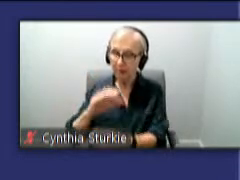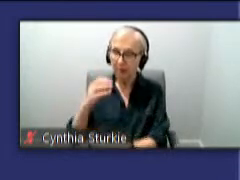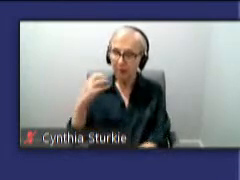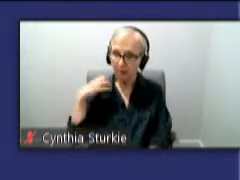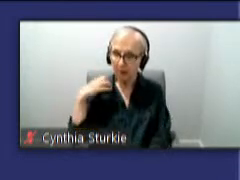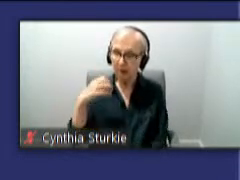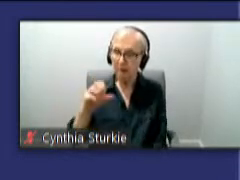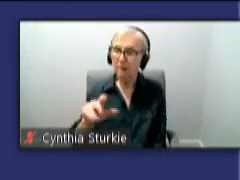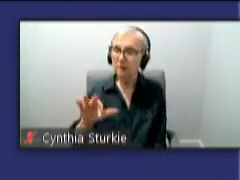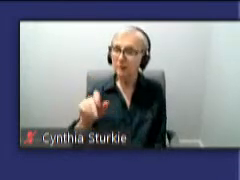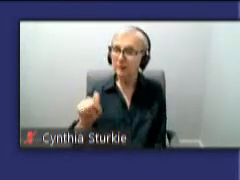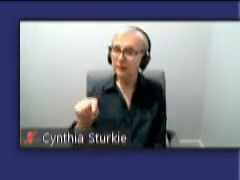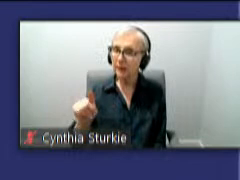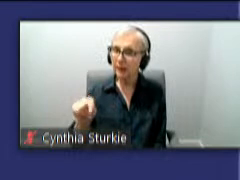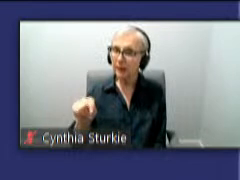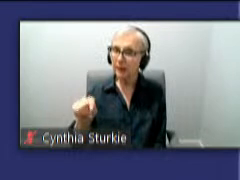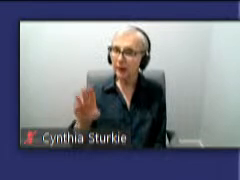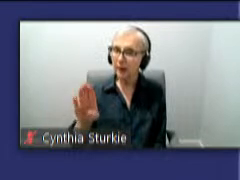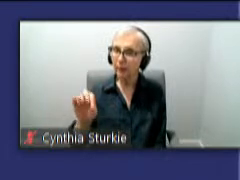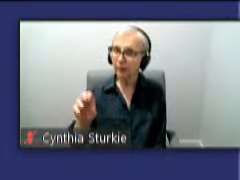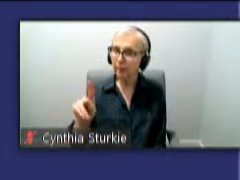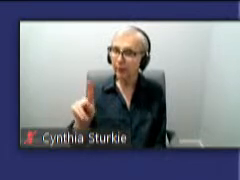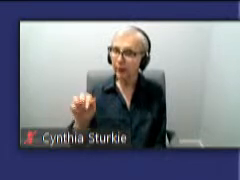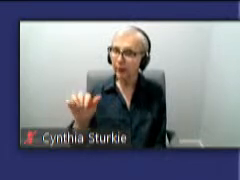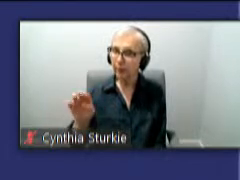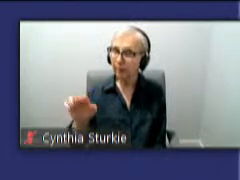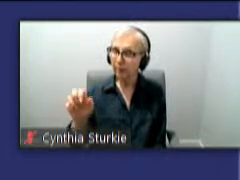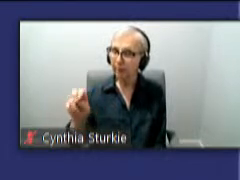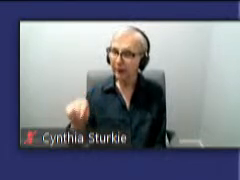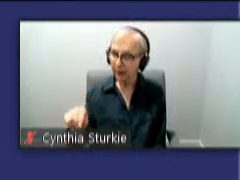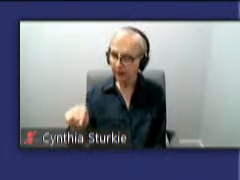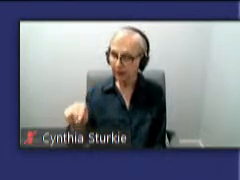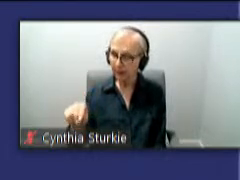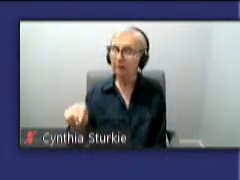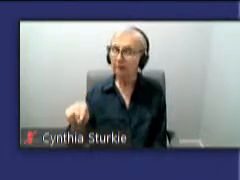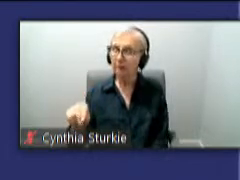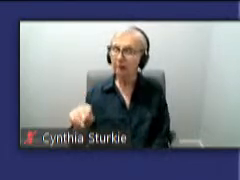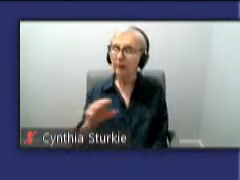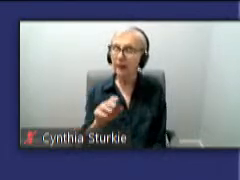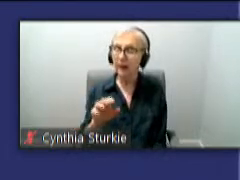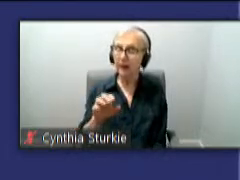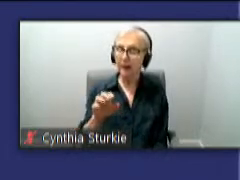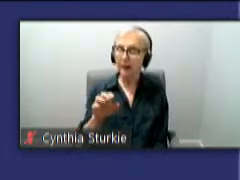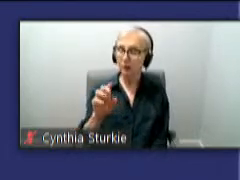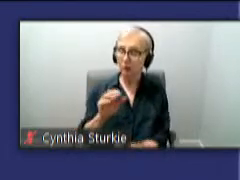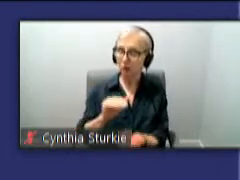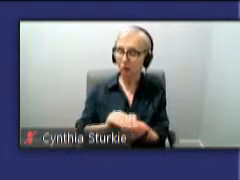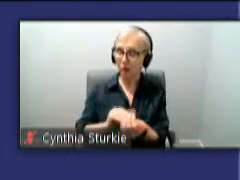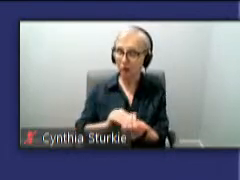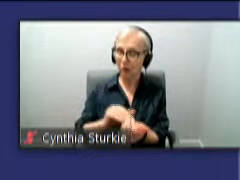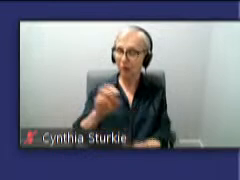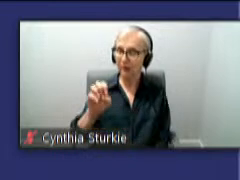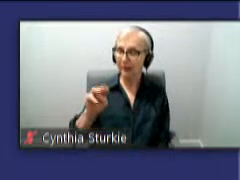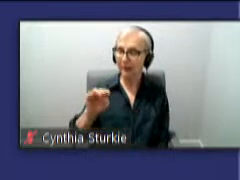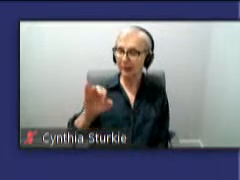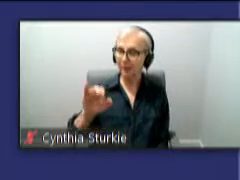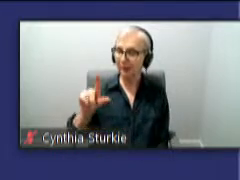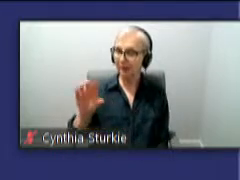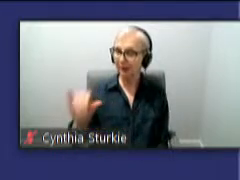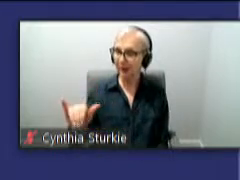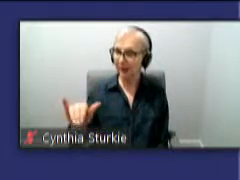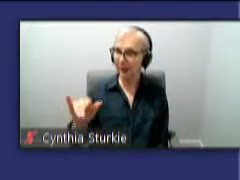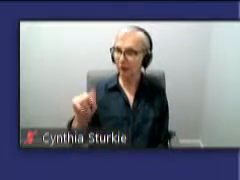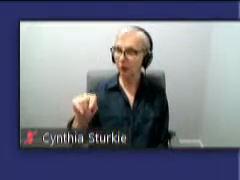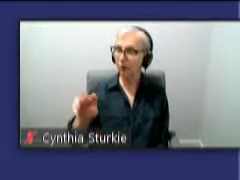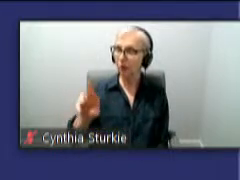Bookman, our COVID-19 Incident Commander, and Dr. Emily Travanti, who is our State Laboratory